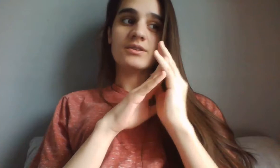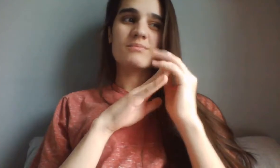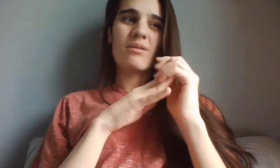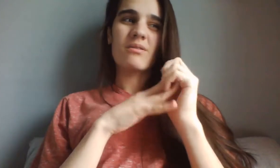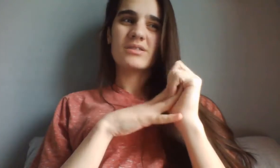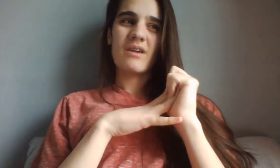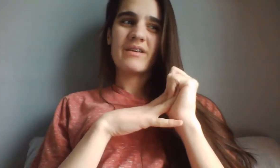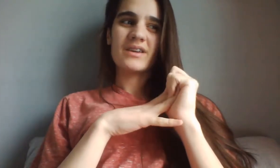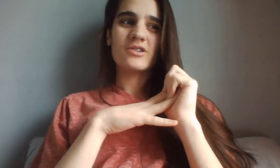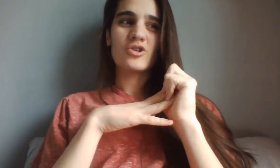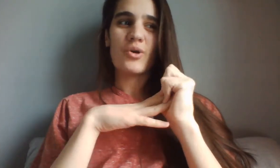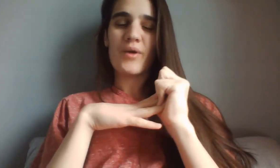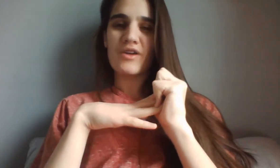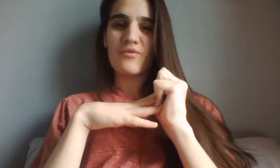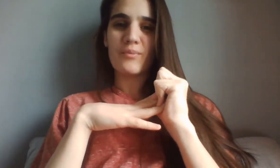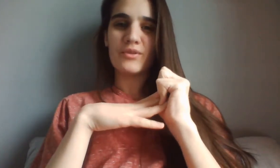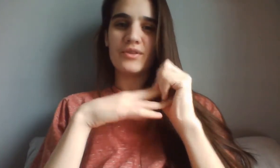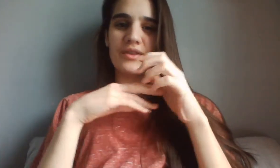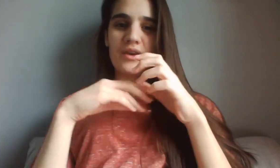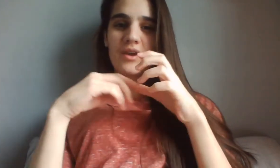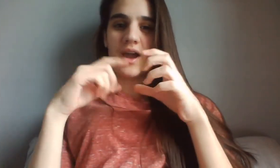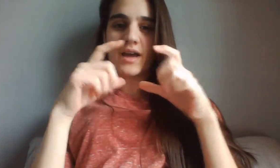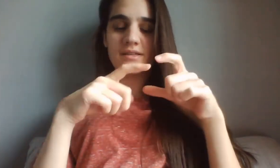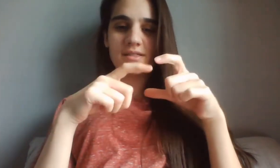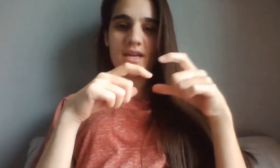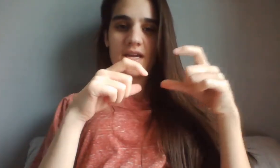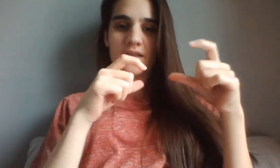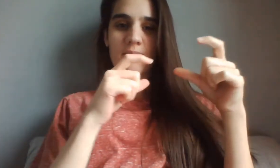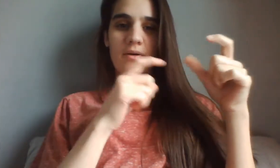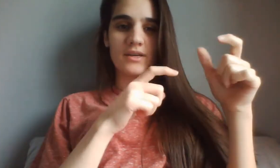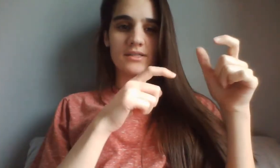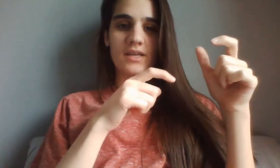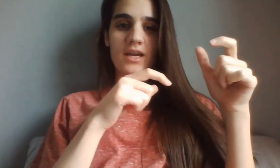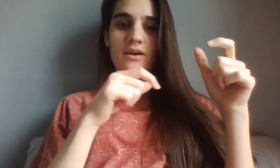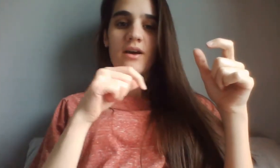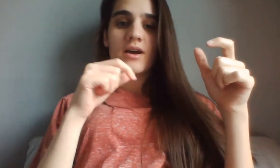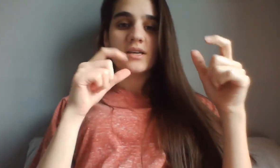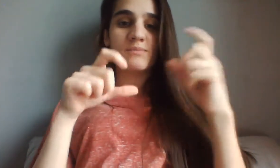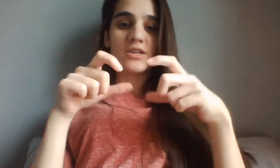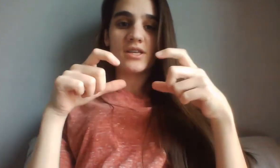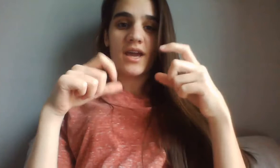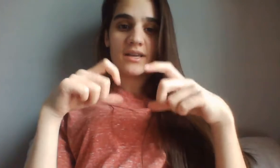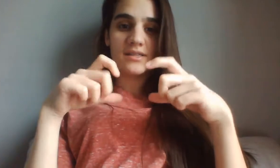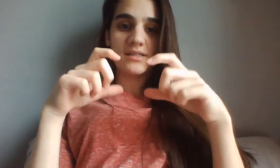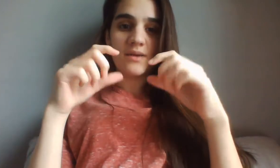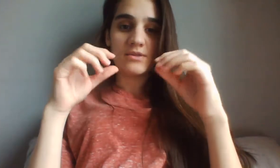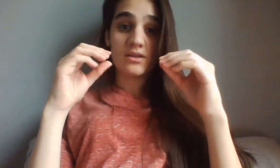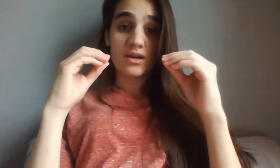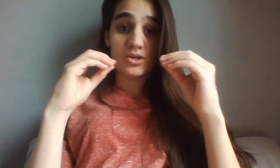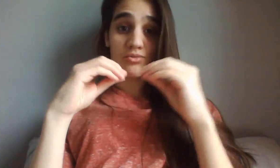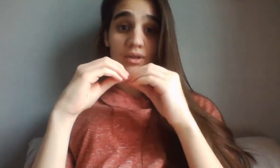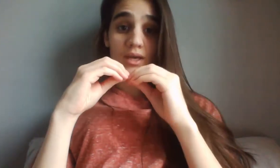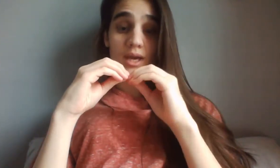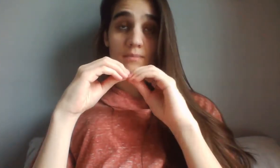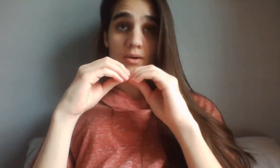But also I think it took away from the Anna's scene and the Bonnie scene, especially the Anna's scene, which I think is a really key moment